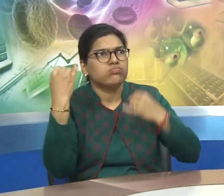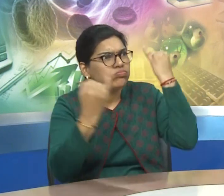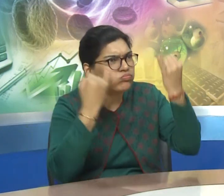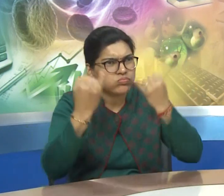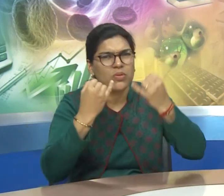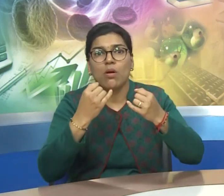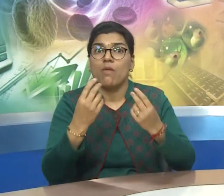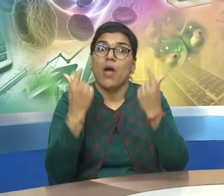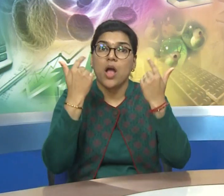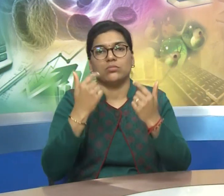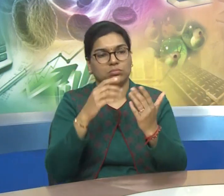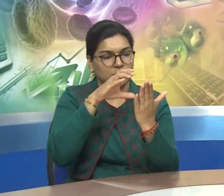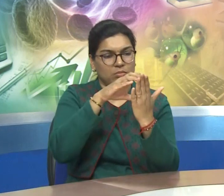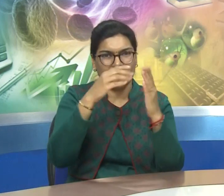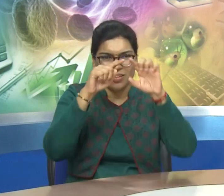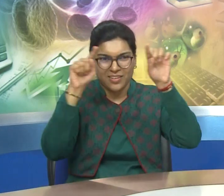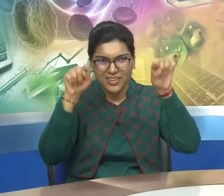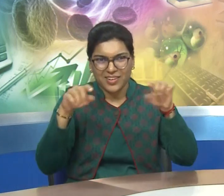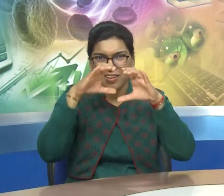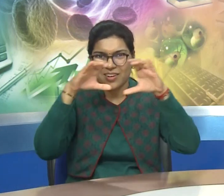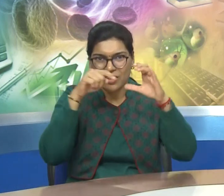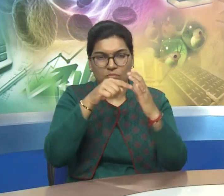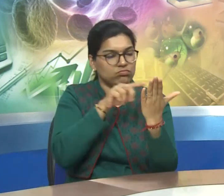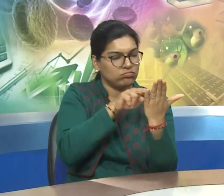All the information which the user requires